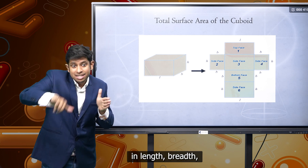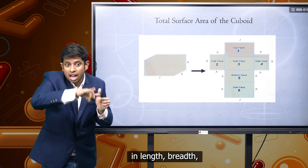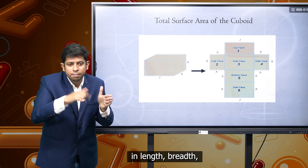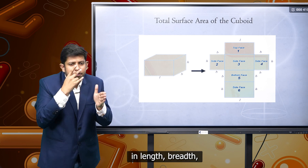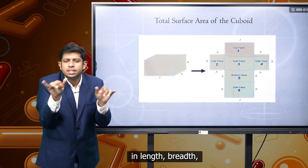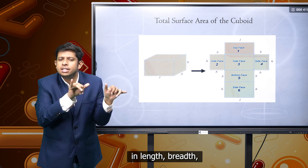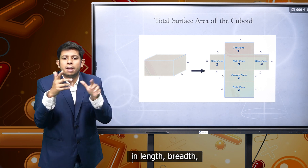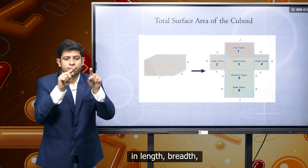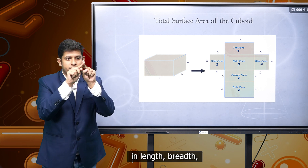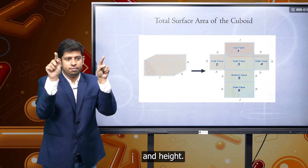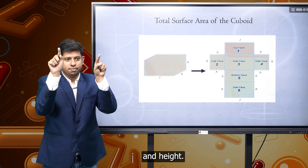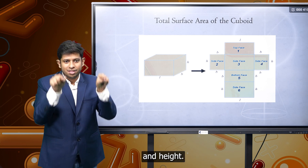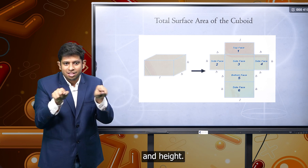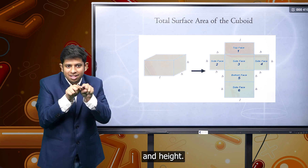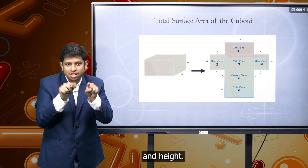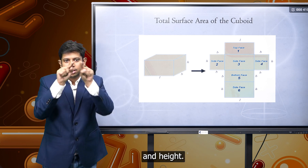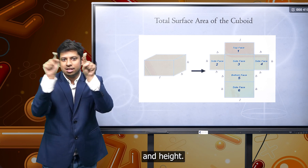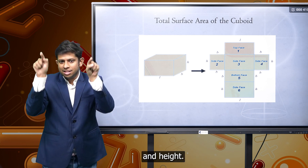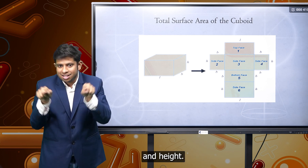in length, breadth and height.